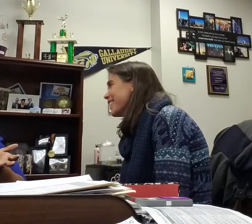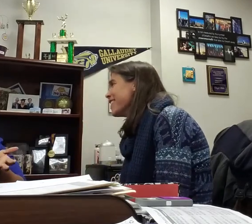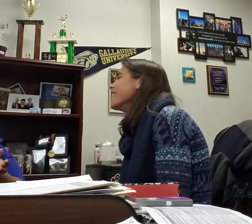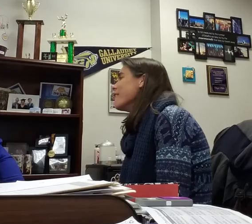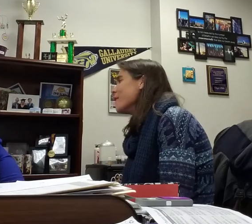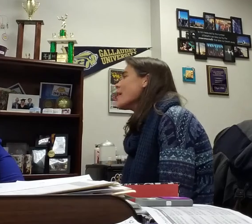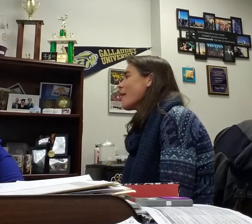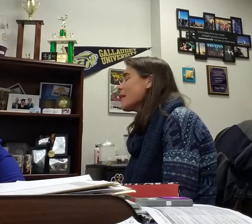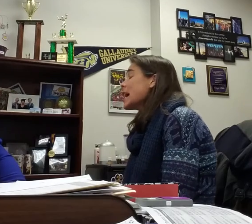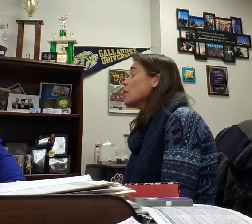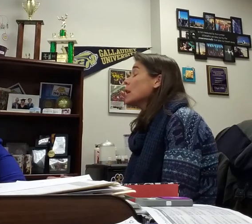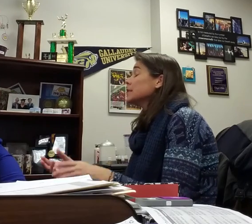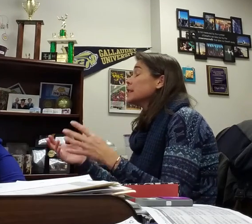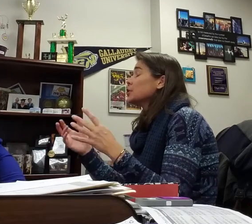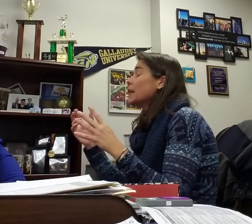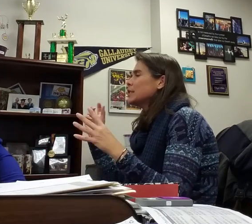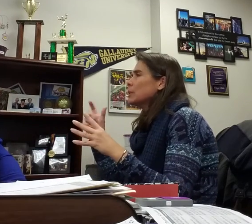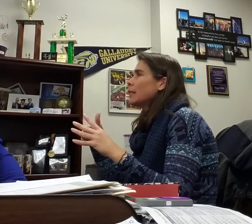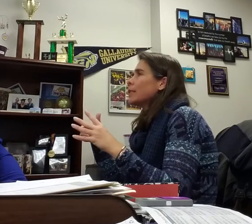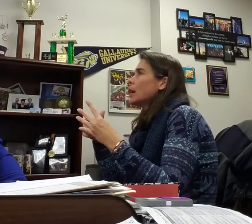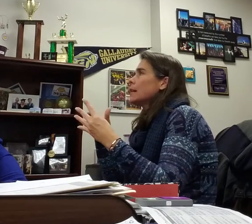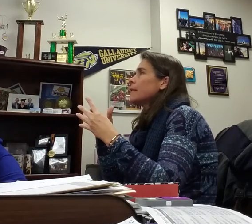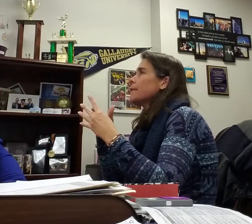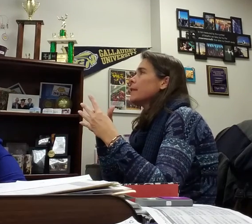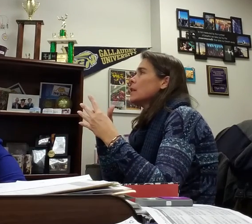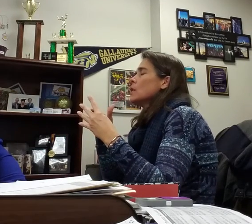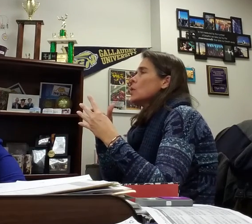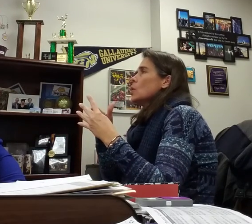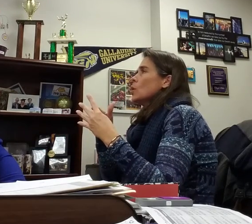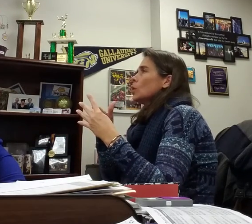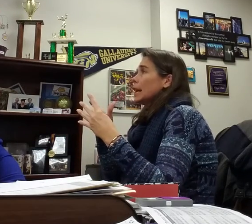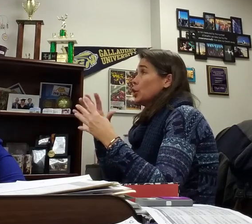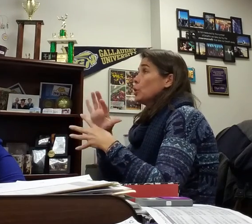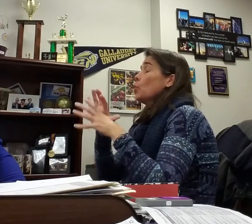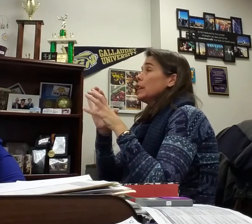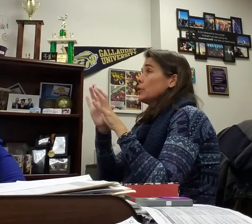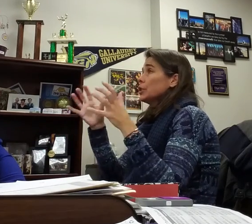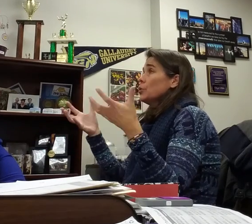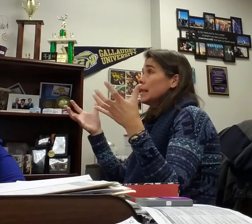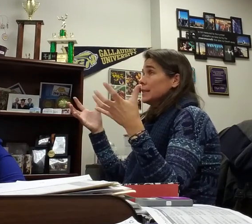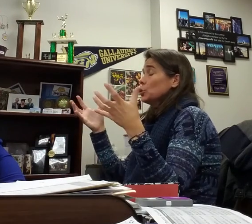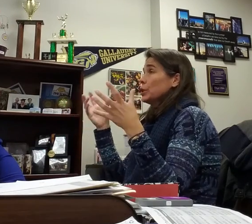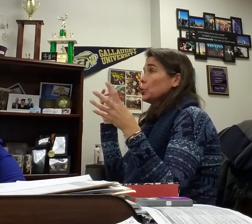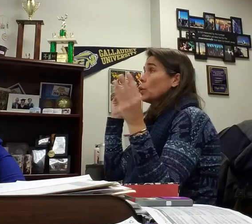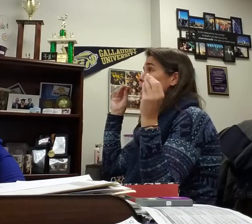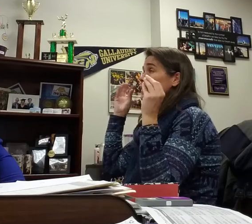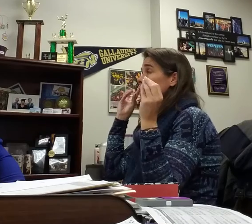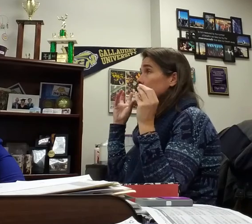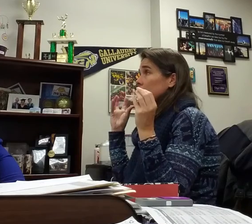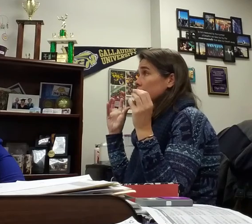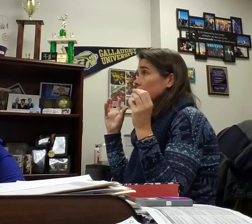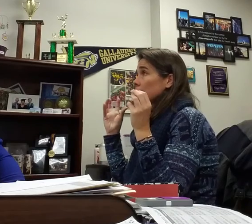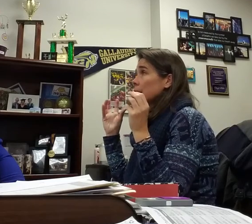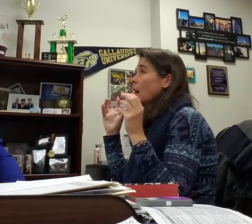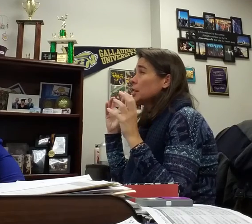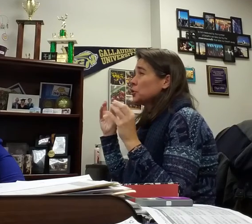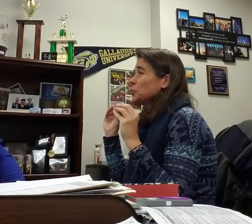was saying. Yeah, it was, and so that's when I thought of, like, what you can do in that situation. We're missing the details, and not sure really